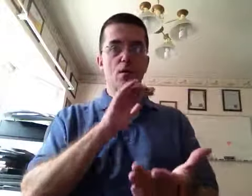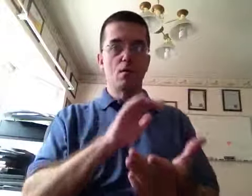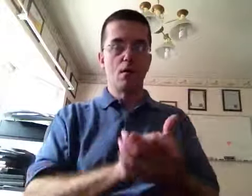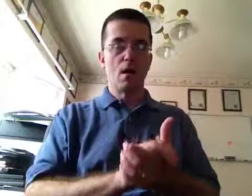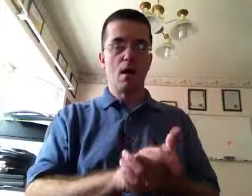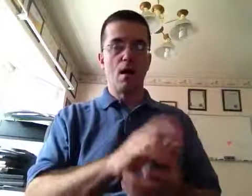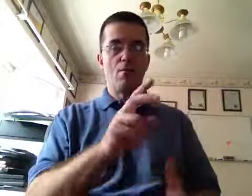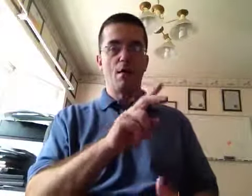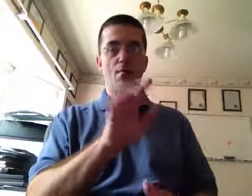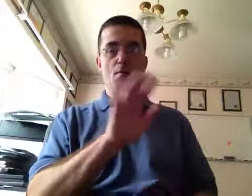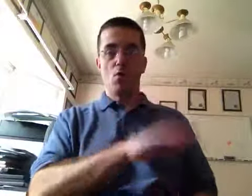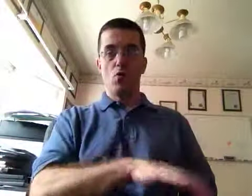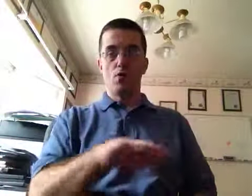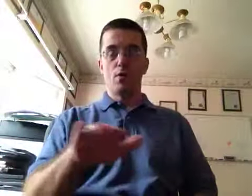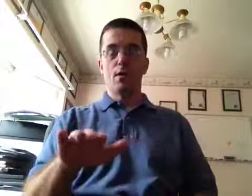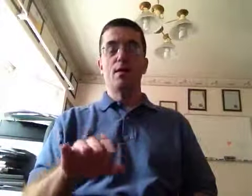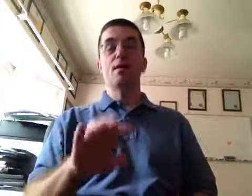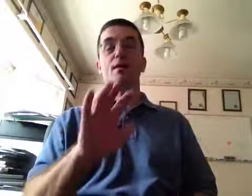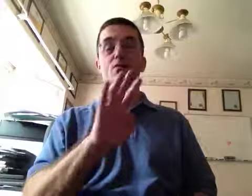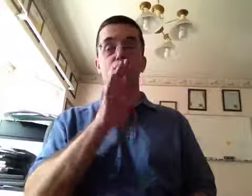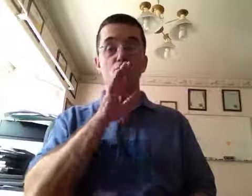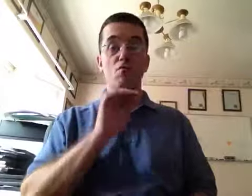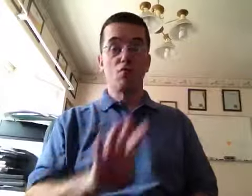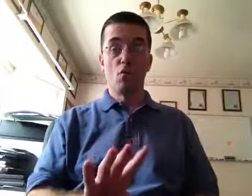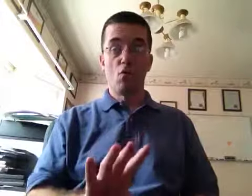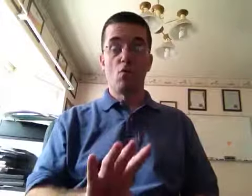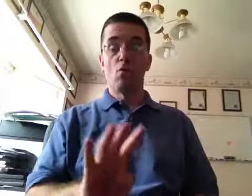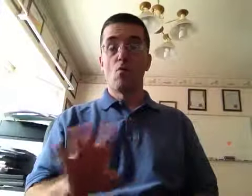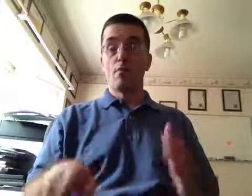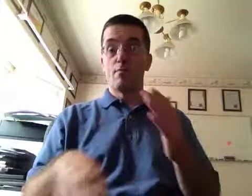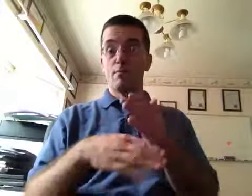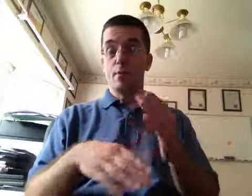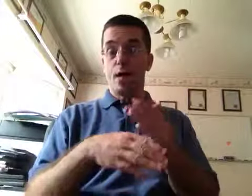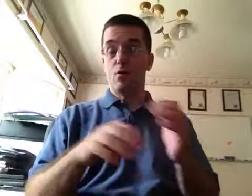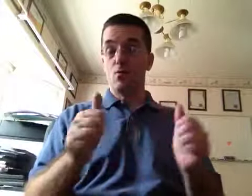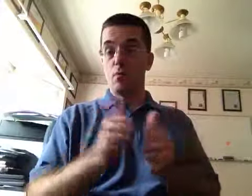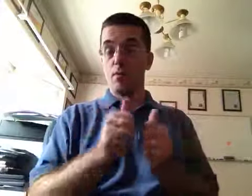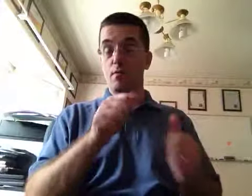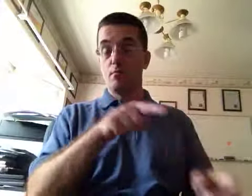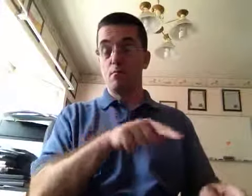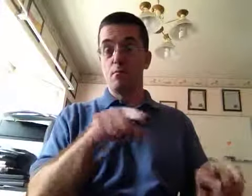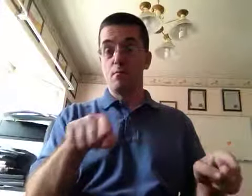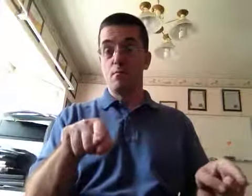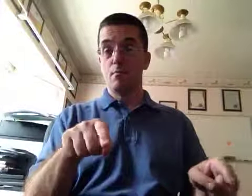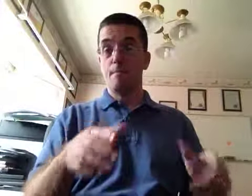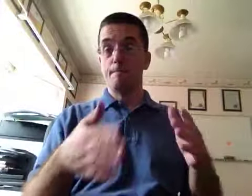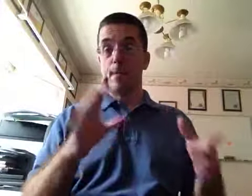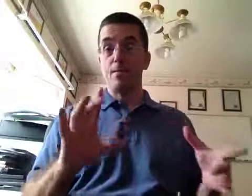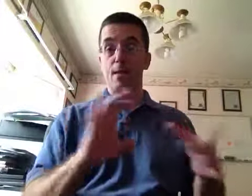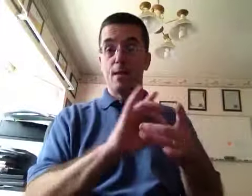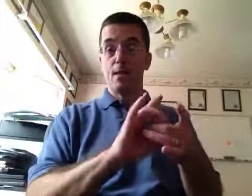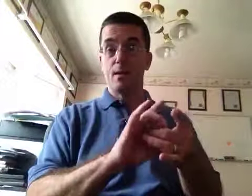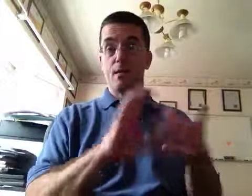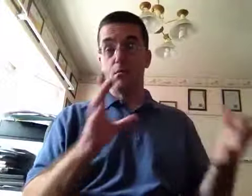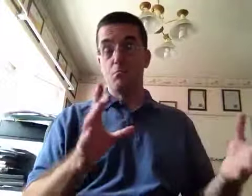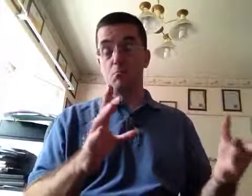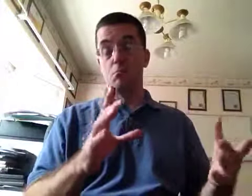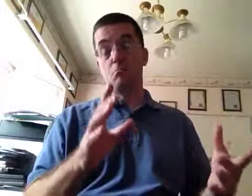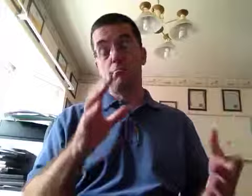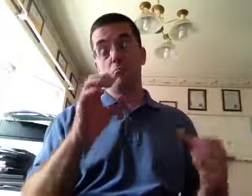on Saturday morning who's 4 years old probably can make the connection to get you that job? And you got a whole lot better